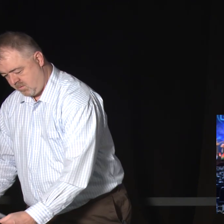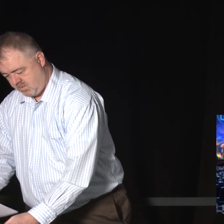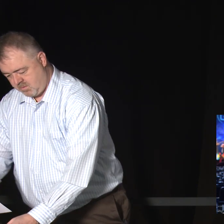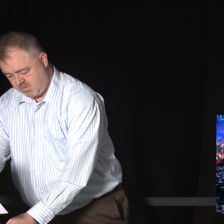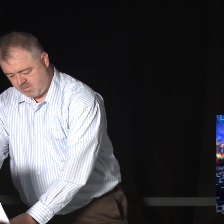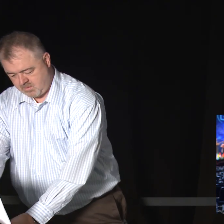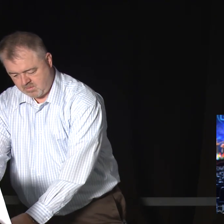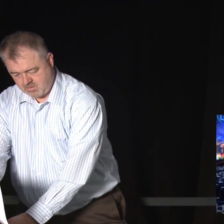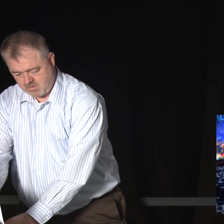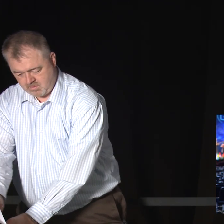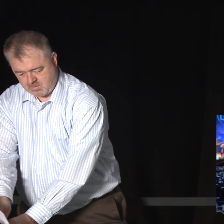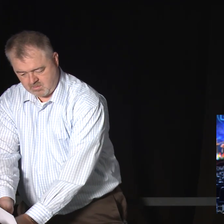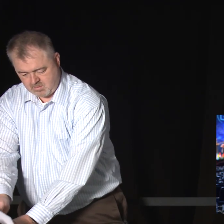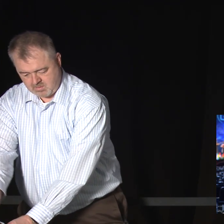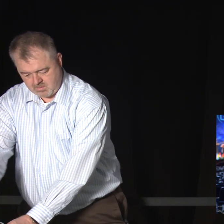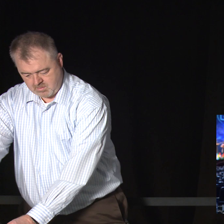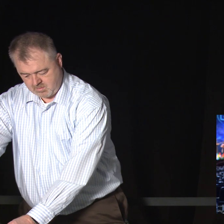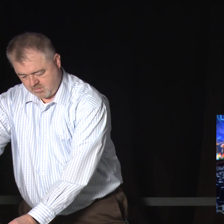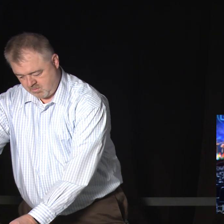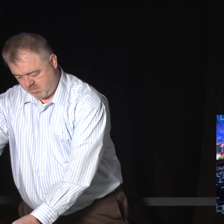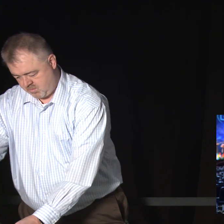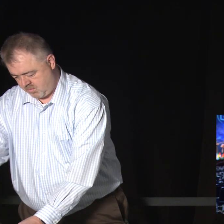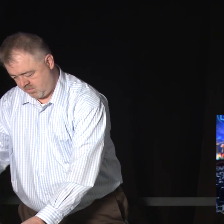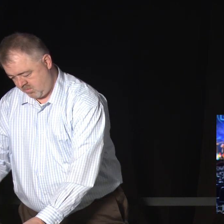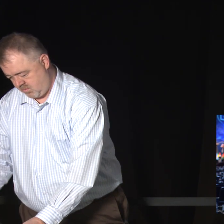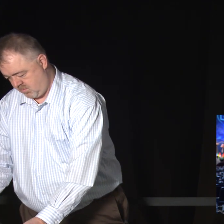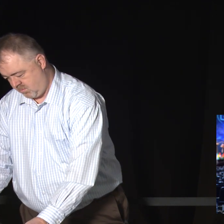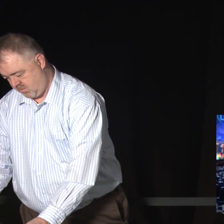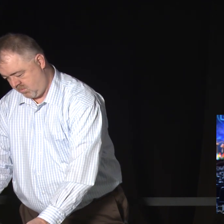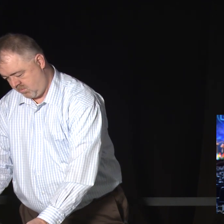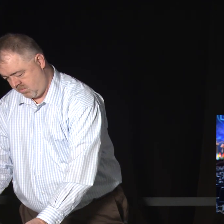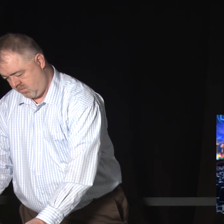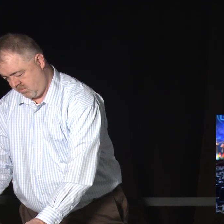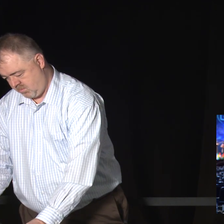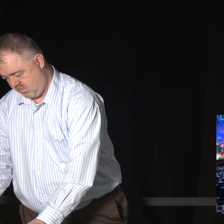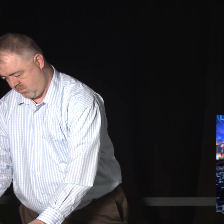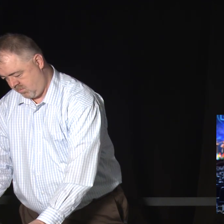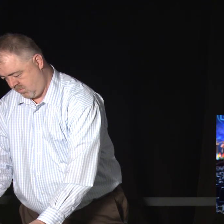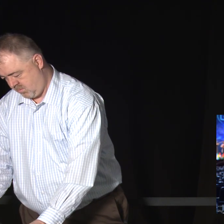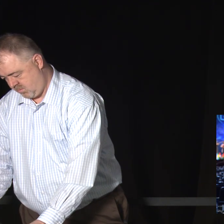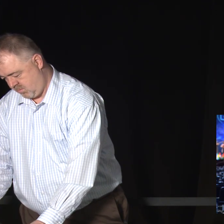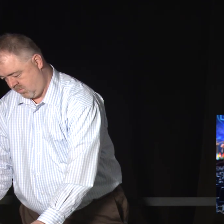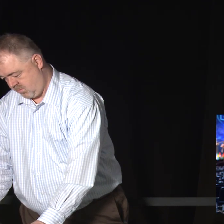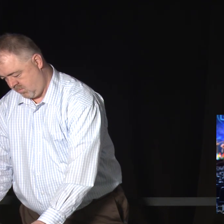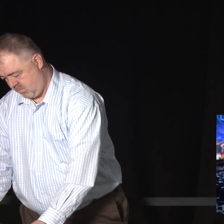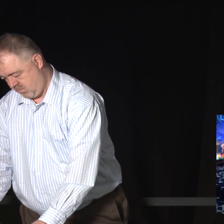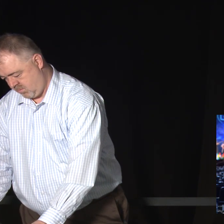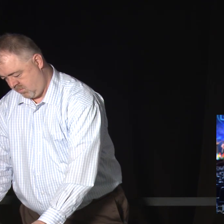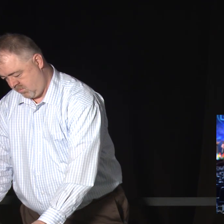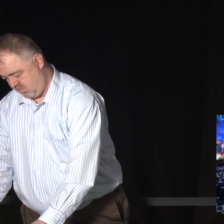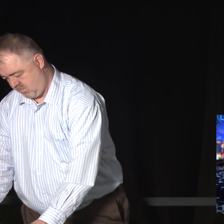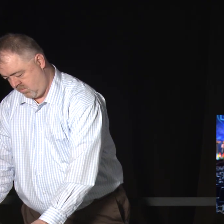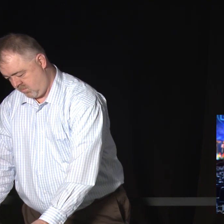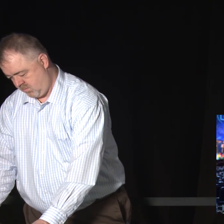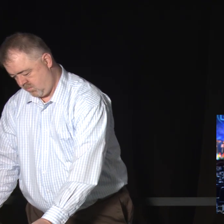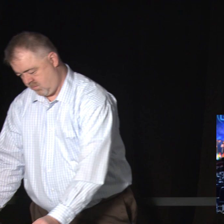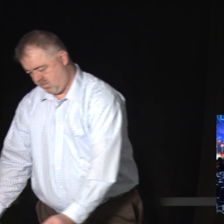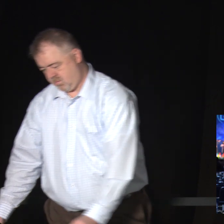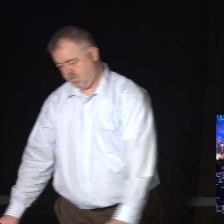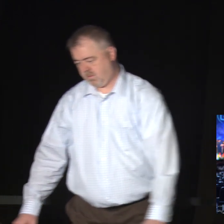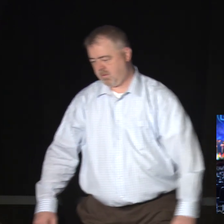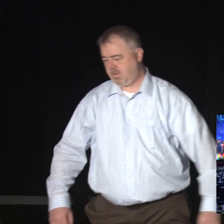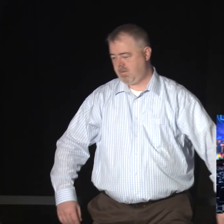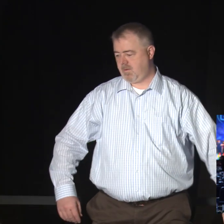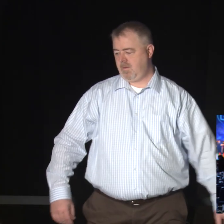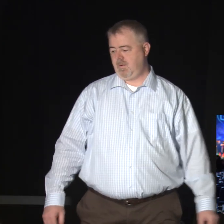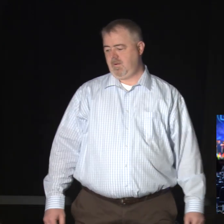live coverage here from Houston, Texas, the George R. Brown Convention Center. It's hard to believe, but this is our last day. It's a half day